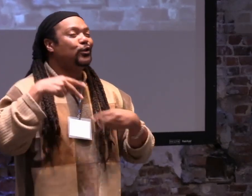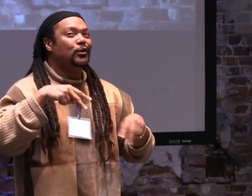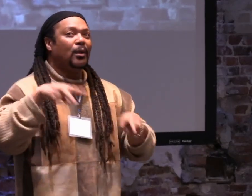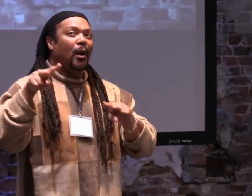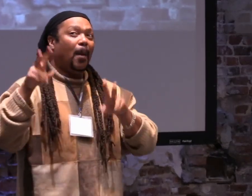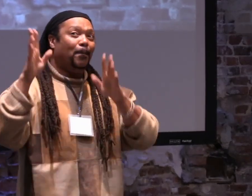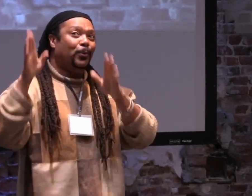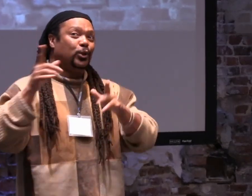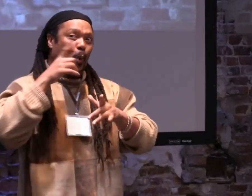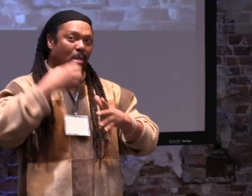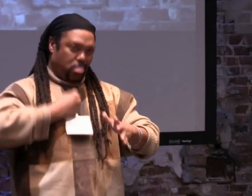into theater.